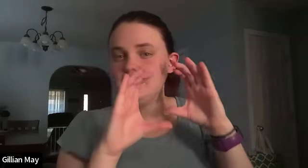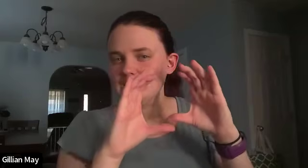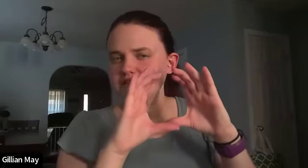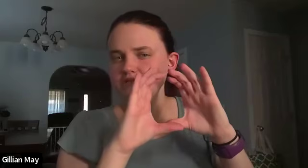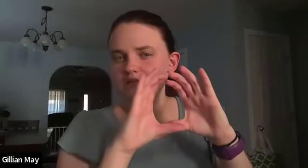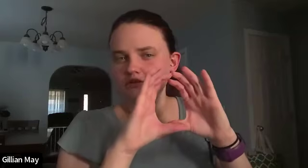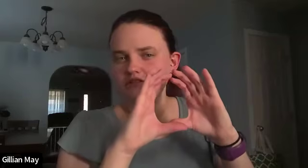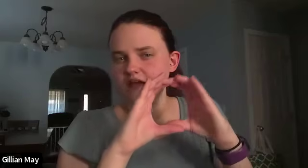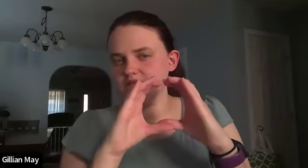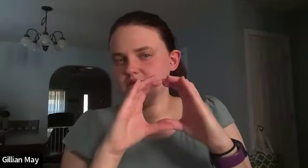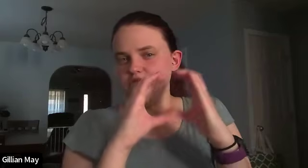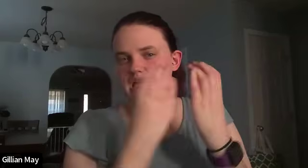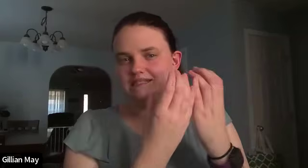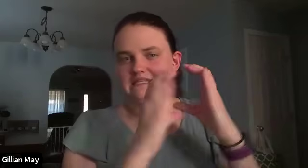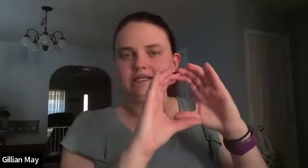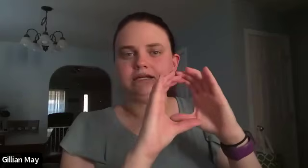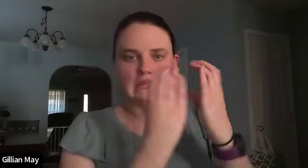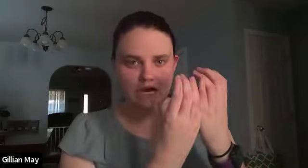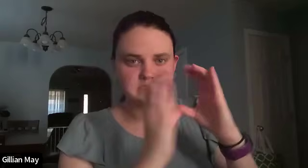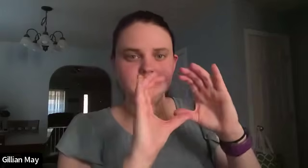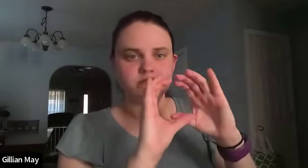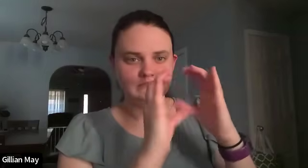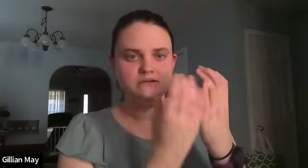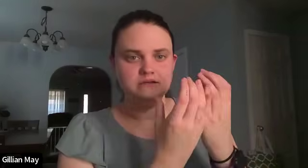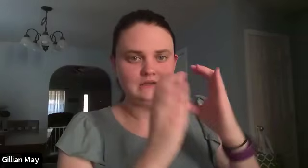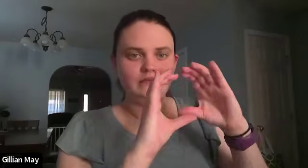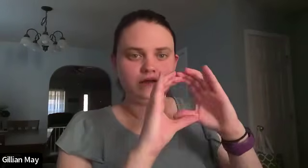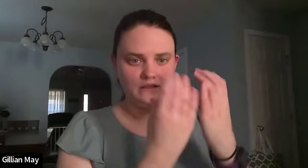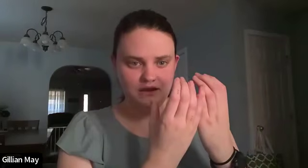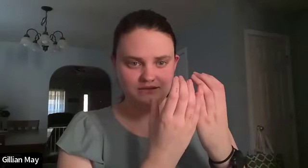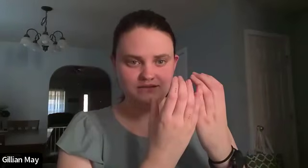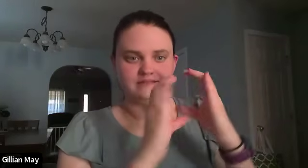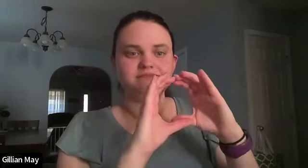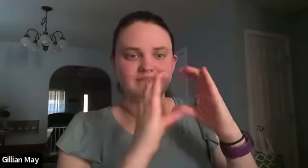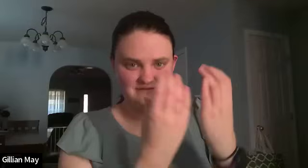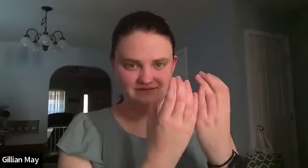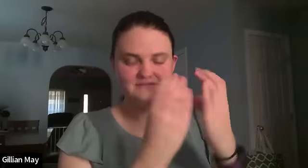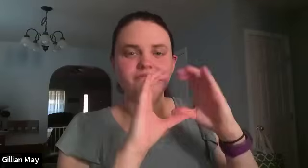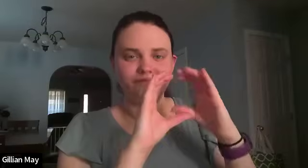Class is still similar to that, but sometimes with that C, class, class.